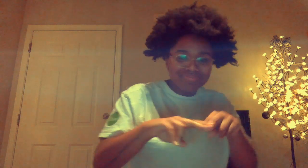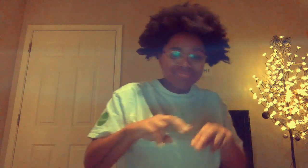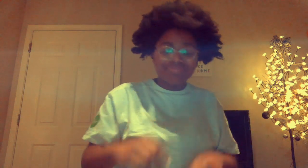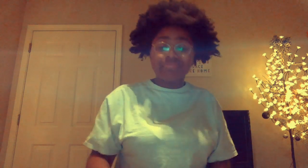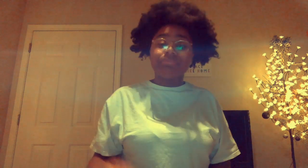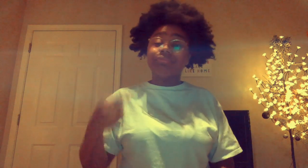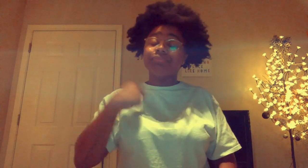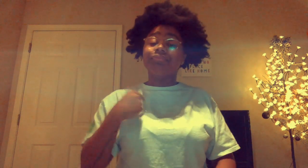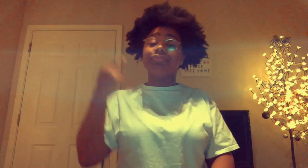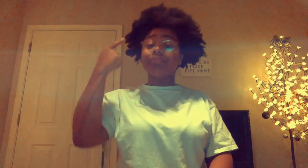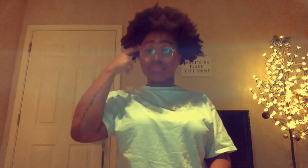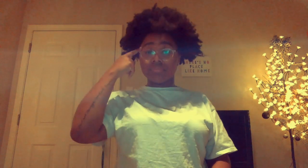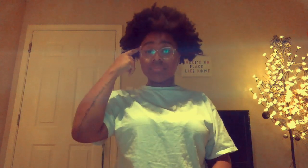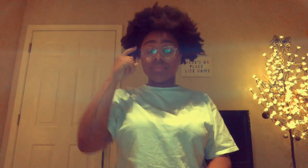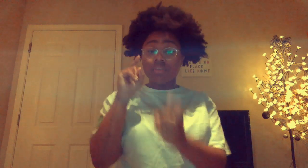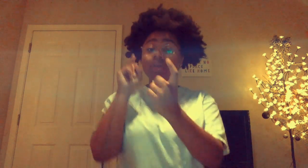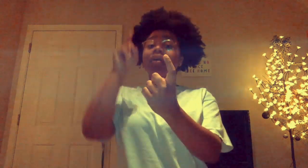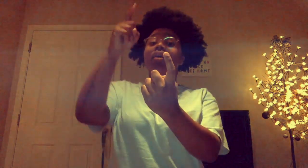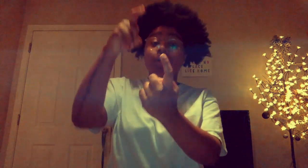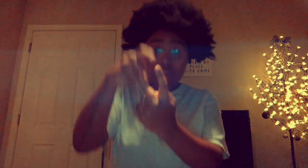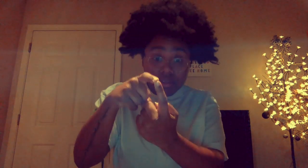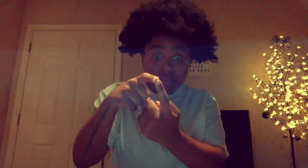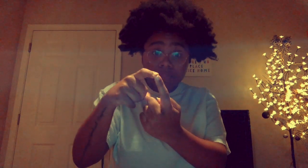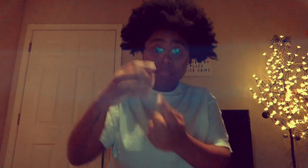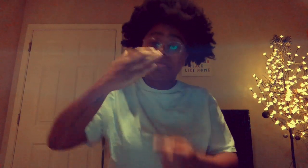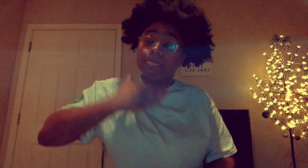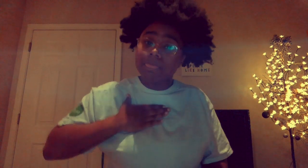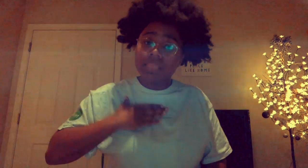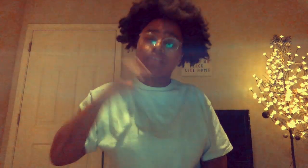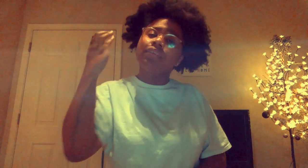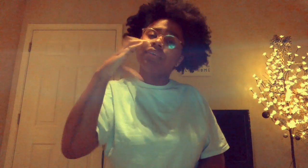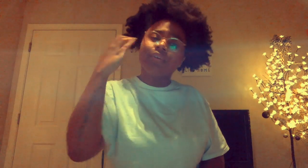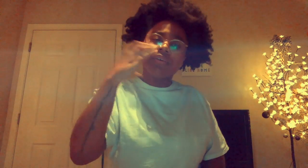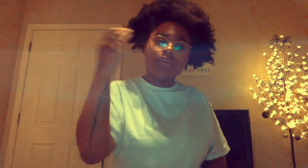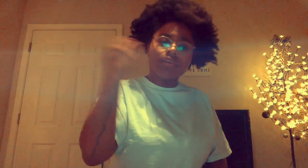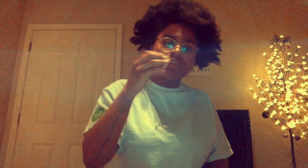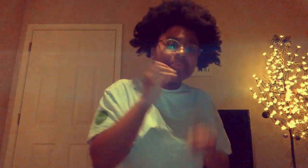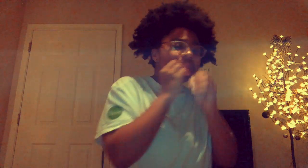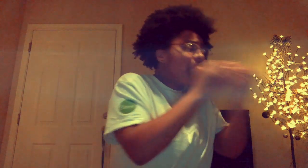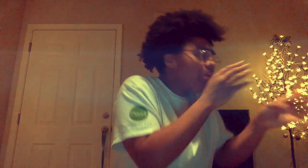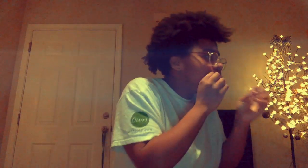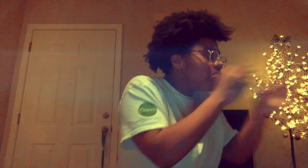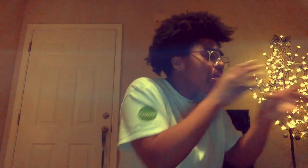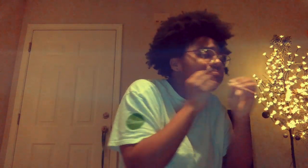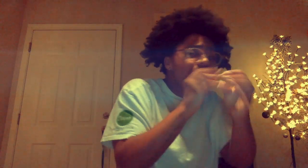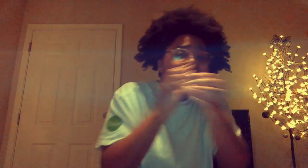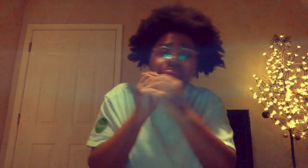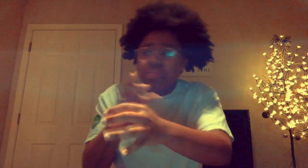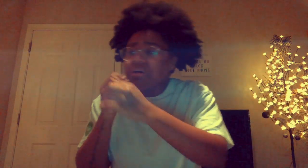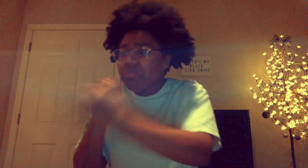until I noticed that my cousins, they started throwing up as well.